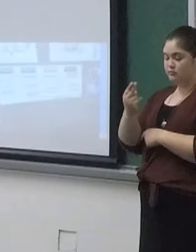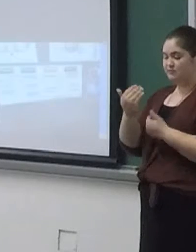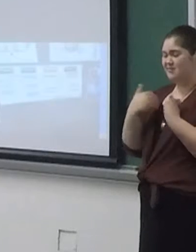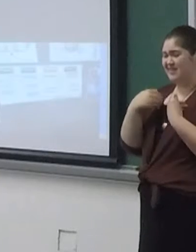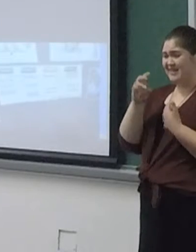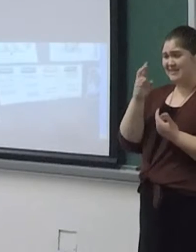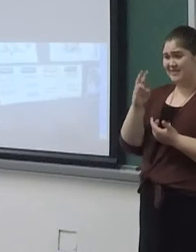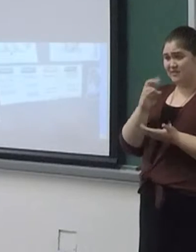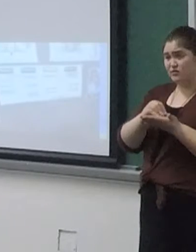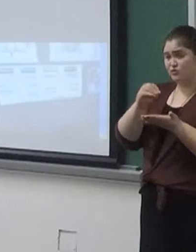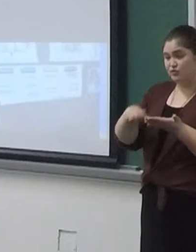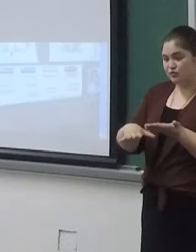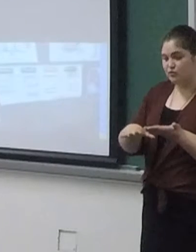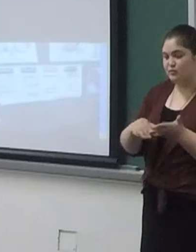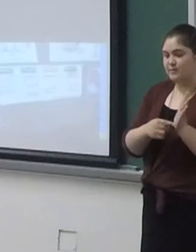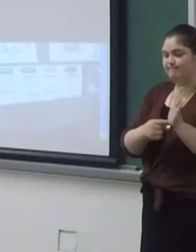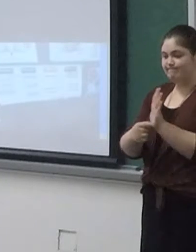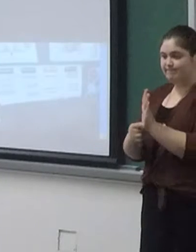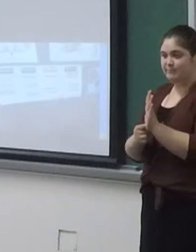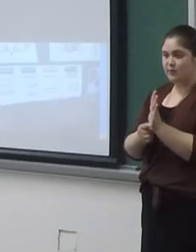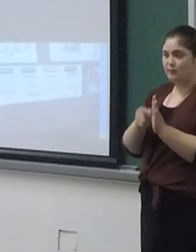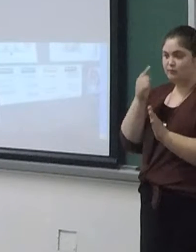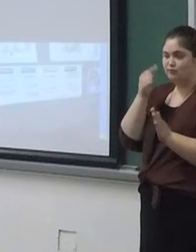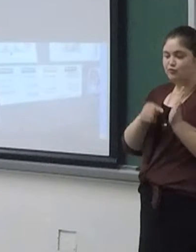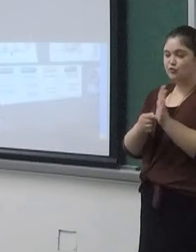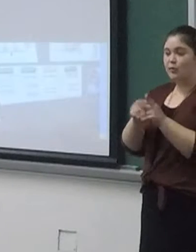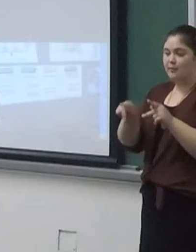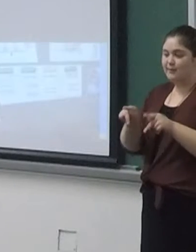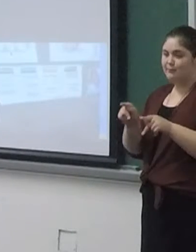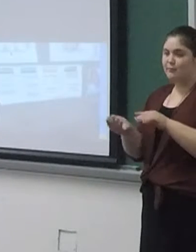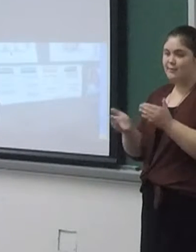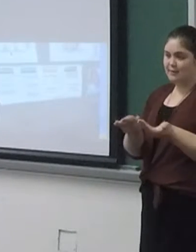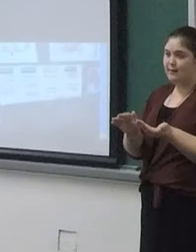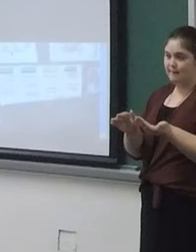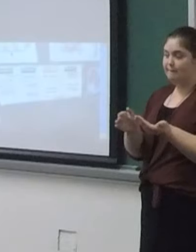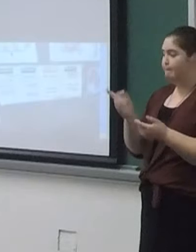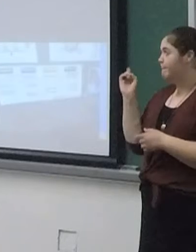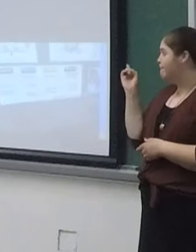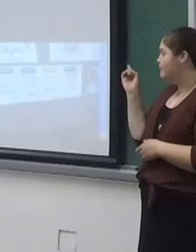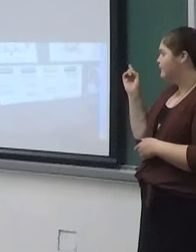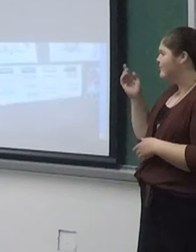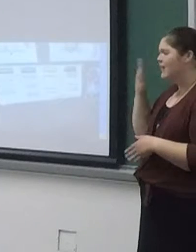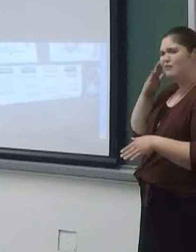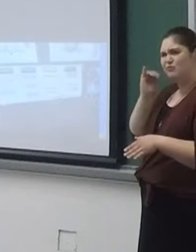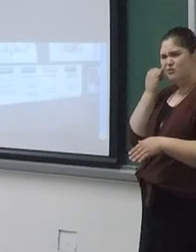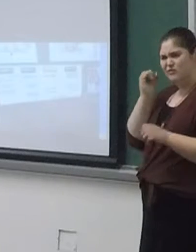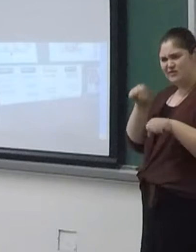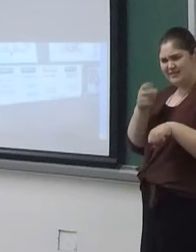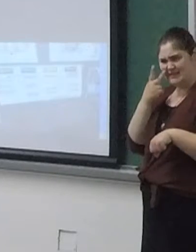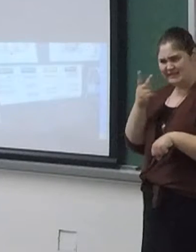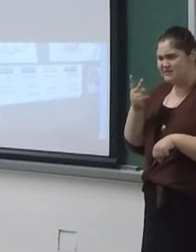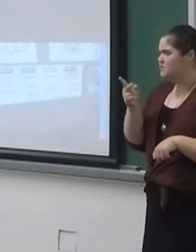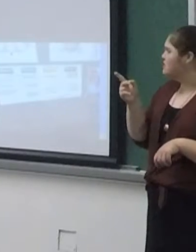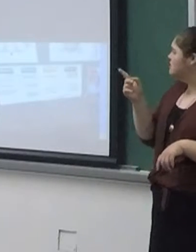students represent the victims that were killed. And I don't know if you can see in the very